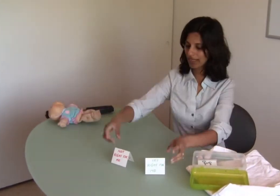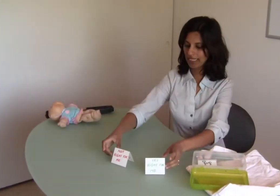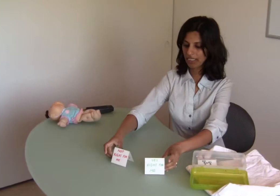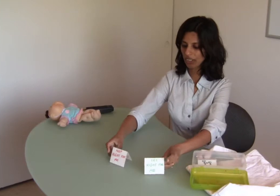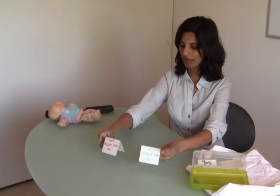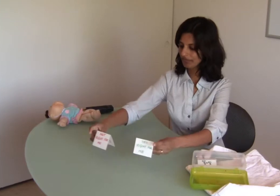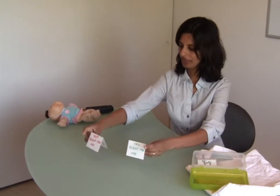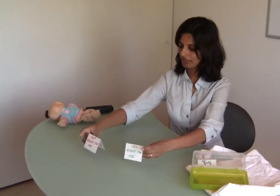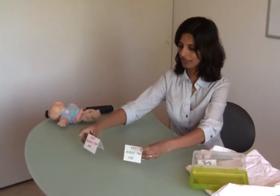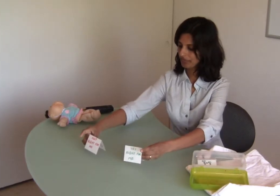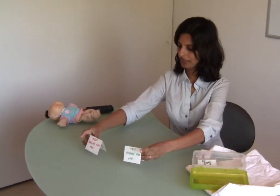buddy here.